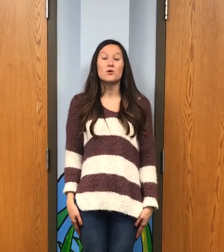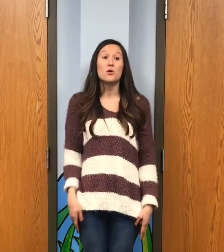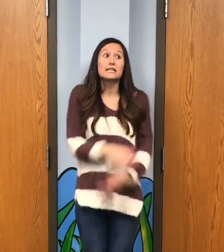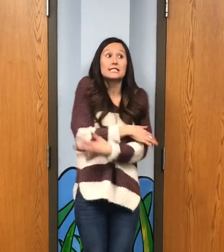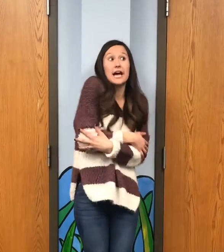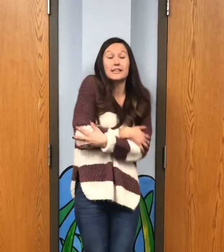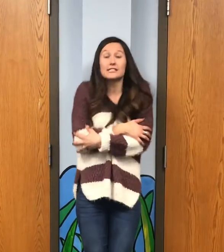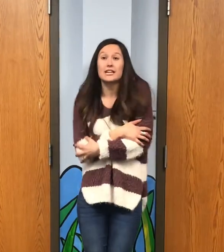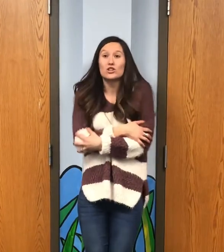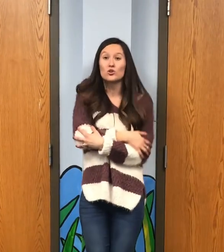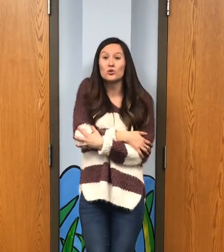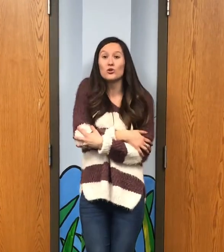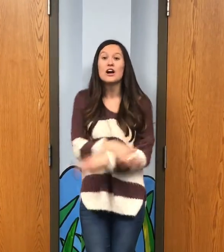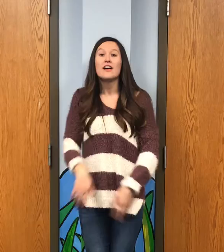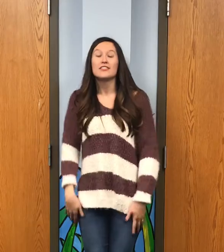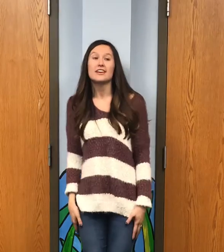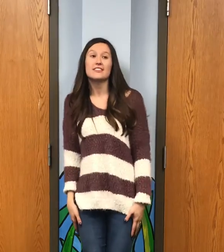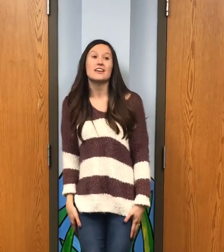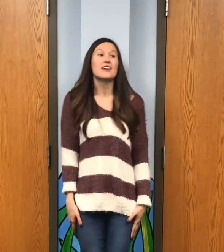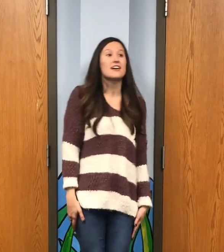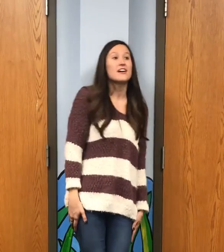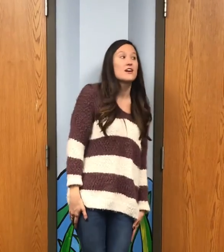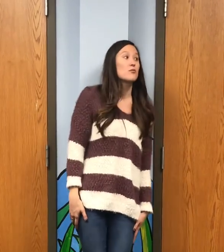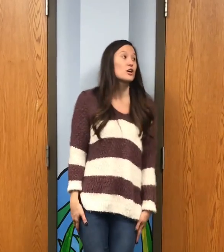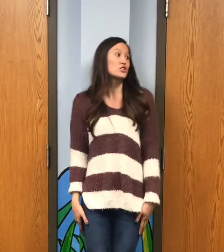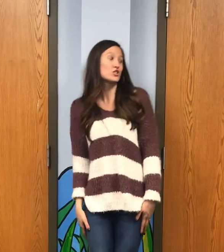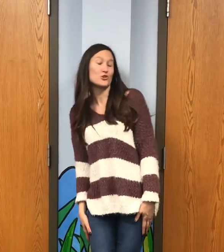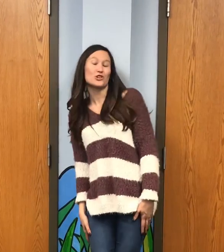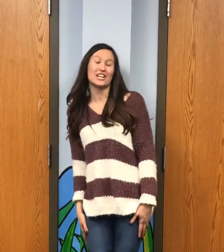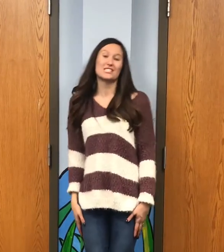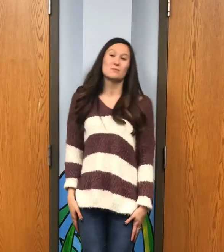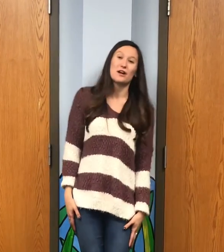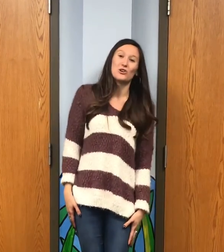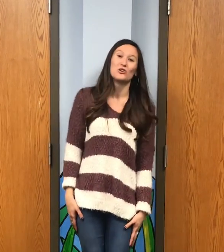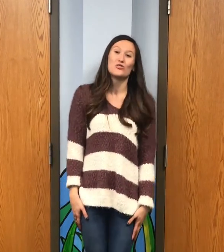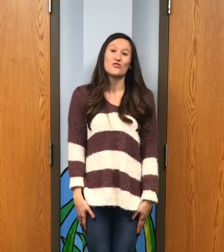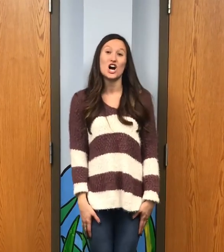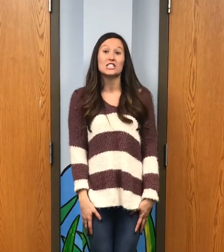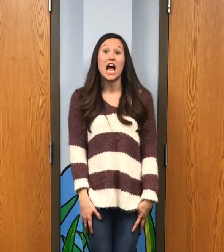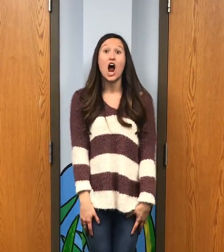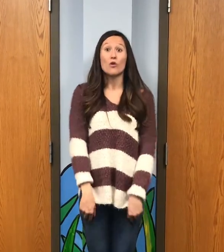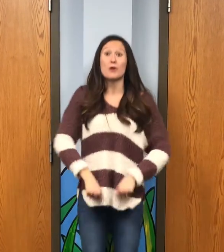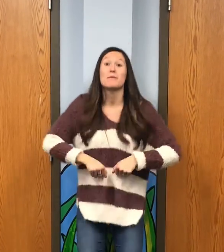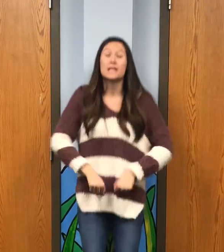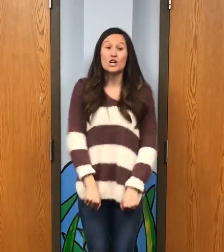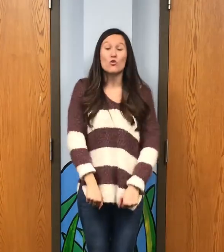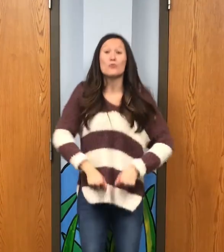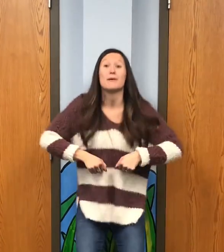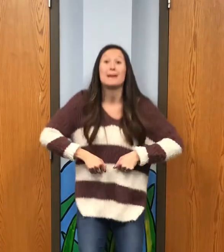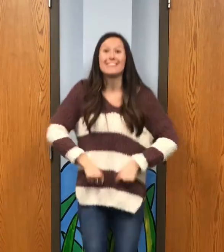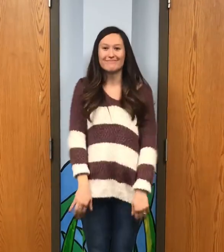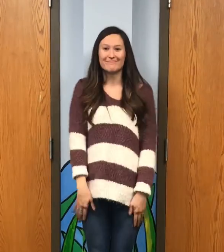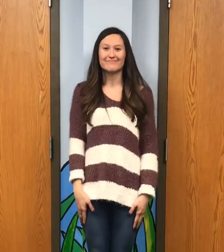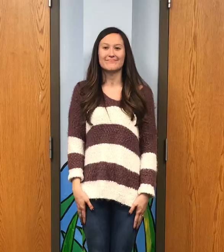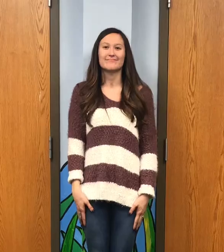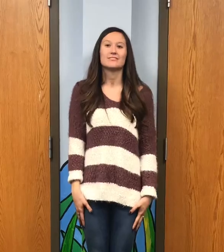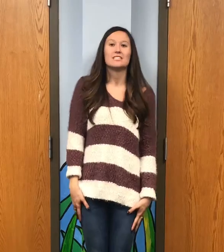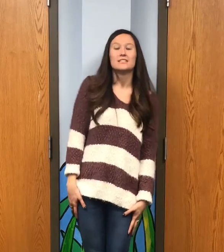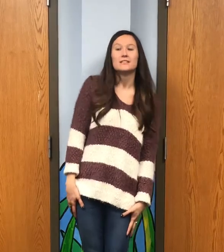was nice and cool Then there were two green speckled frogs Then green and speckled